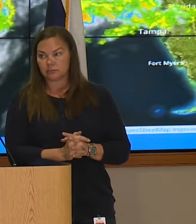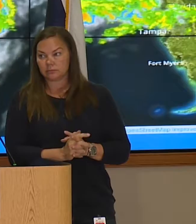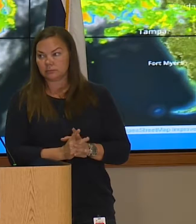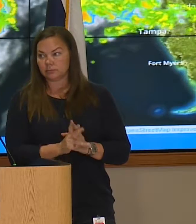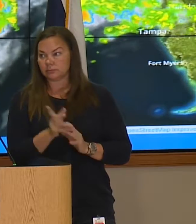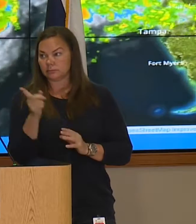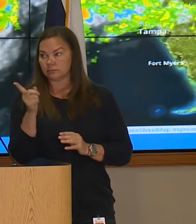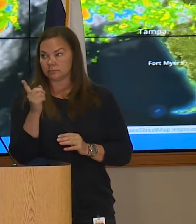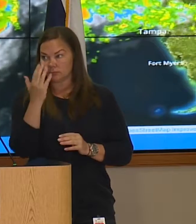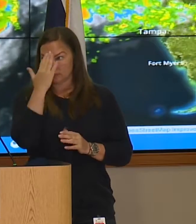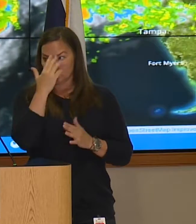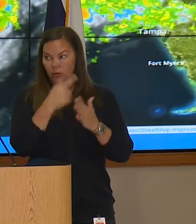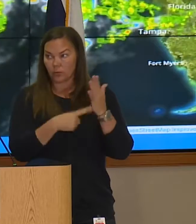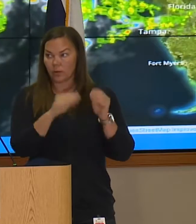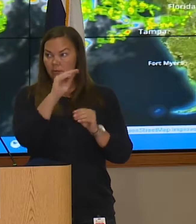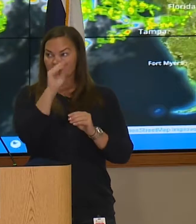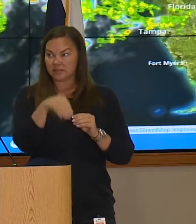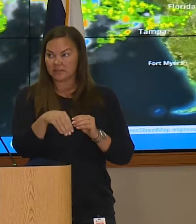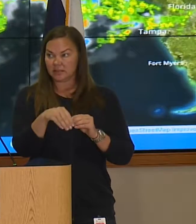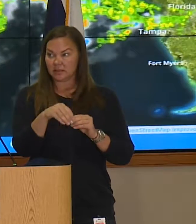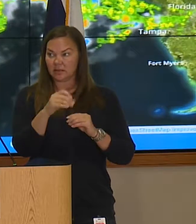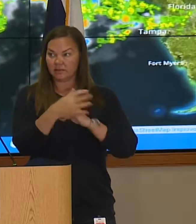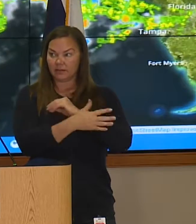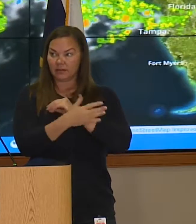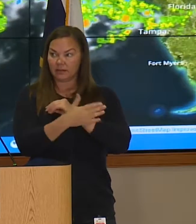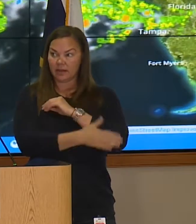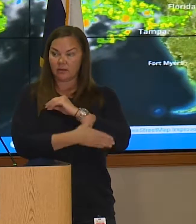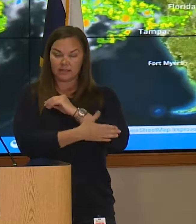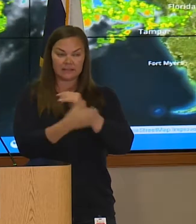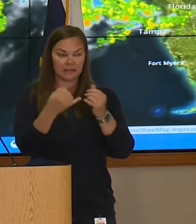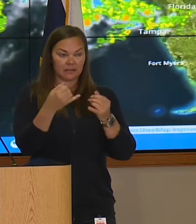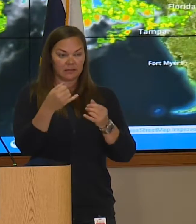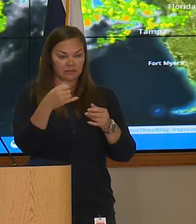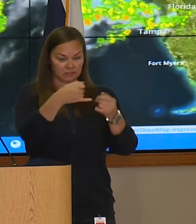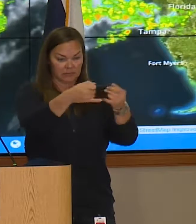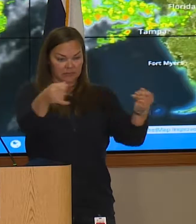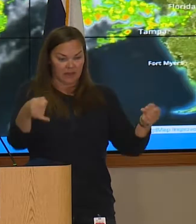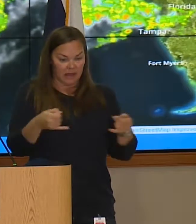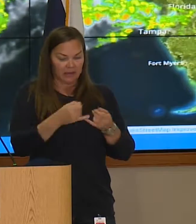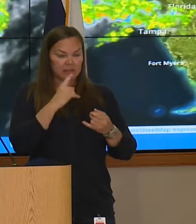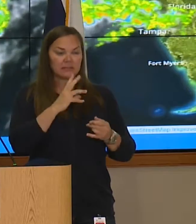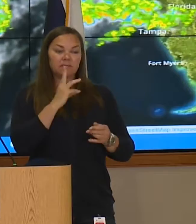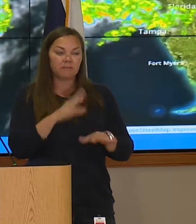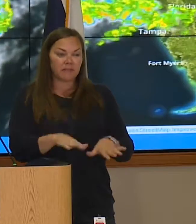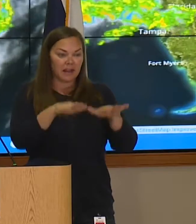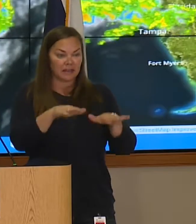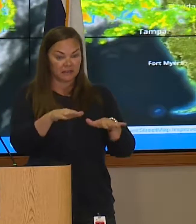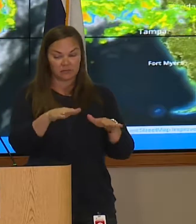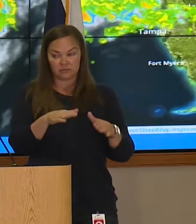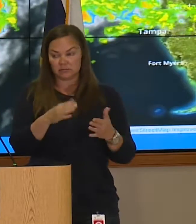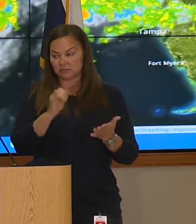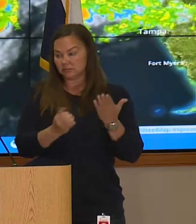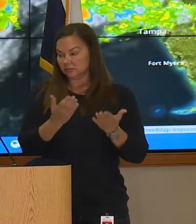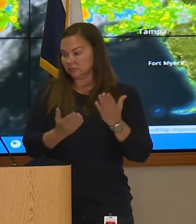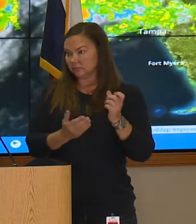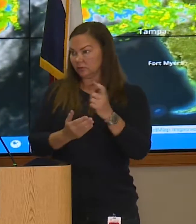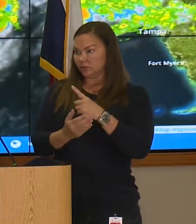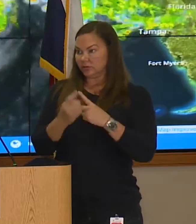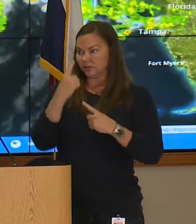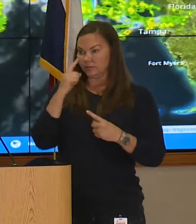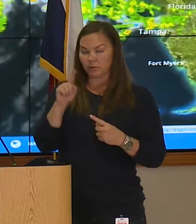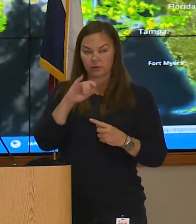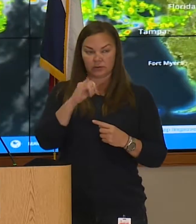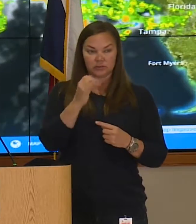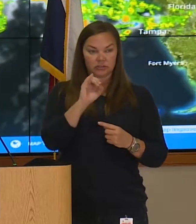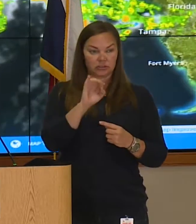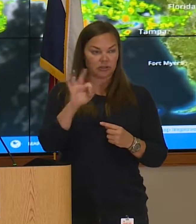Do you know what percentage of the county's land mass is actually flooded and drunk? That's a question that maybe you have to defer to